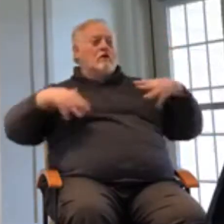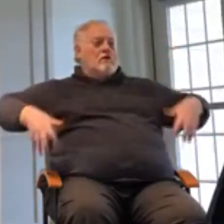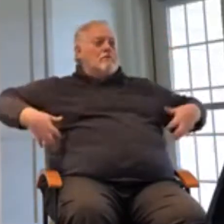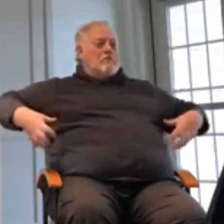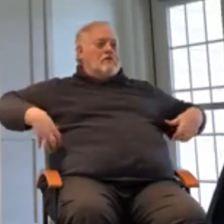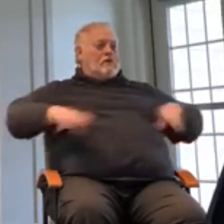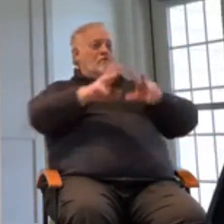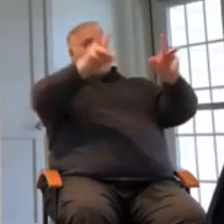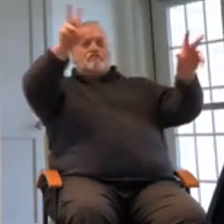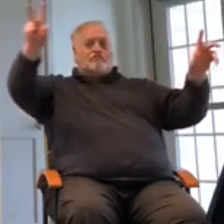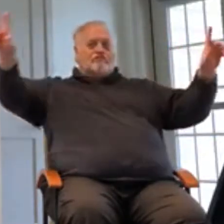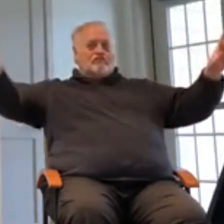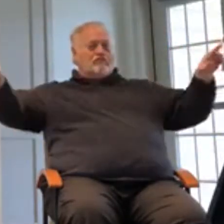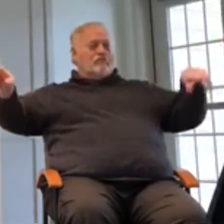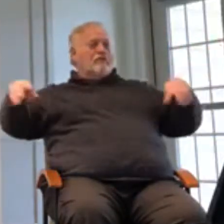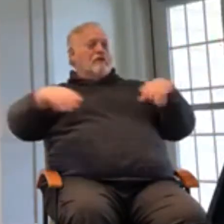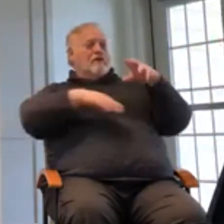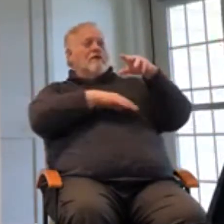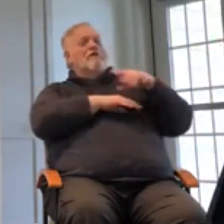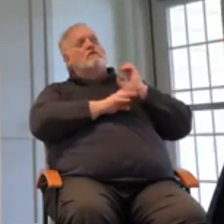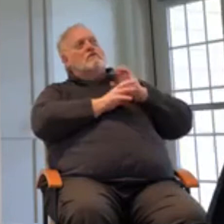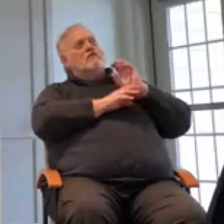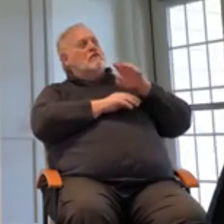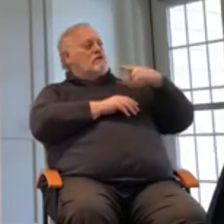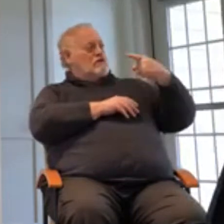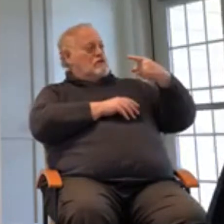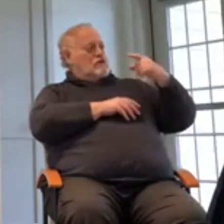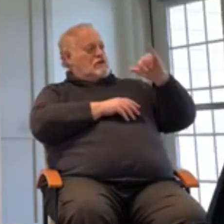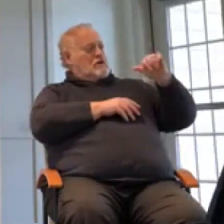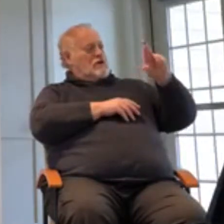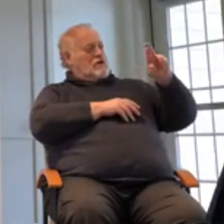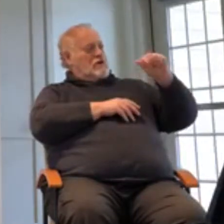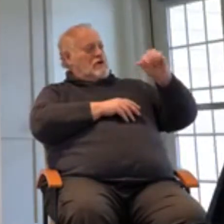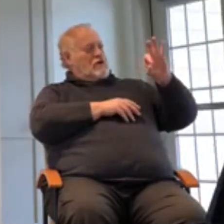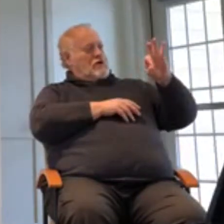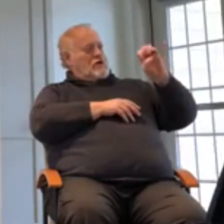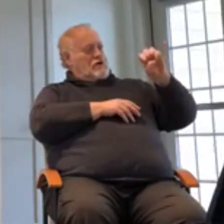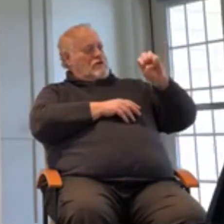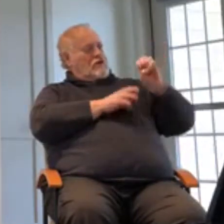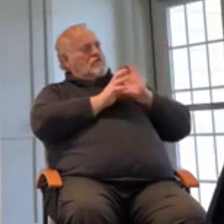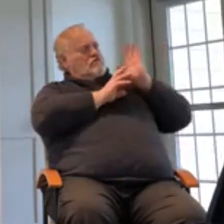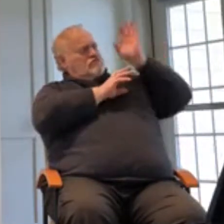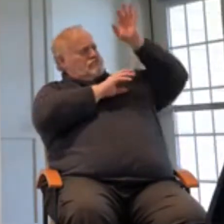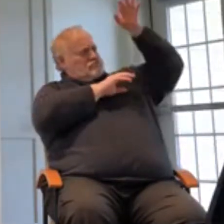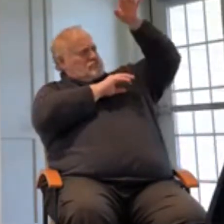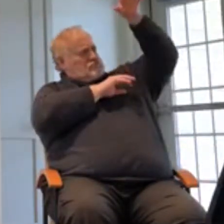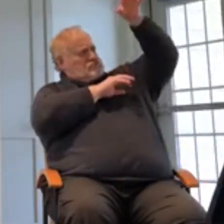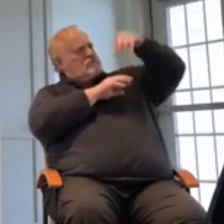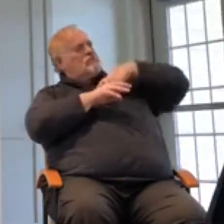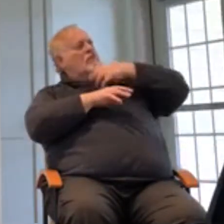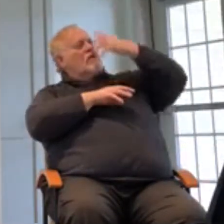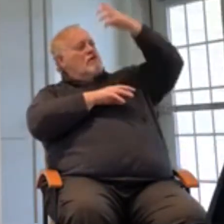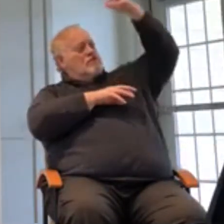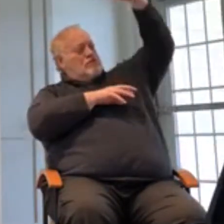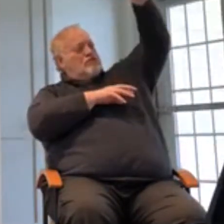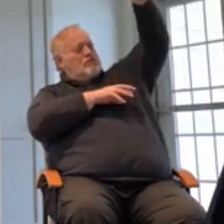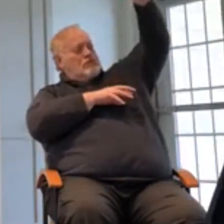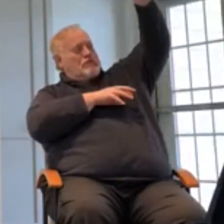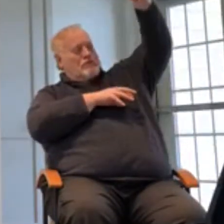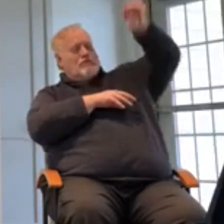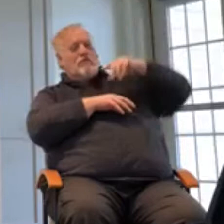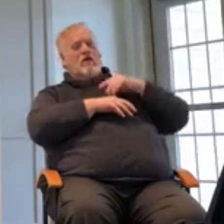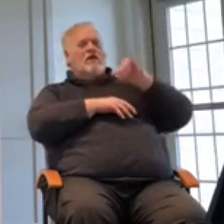around, giraffes chewing on things, trying to get stuff out of your hair and all. I mean, it was crazy. JD got to running ahead. I